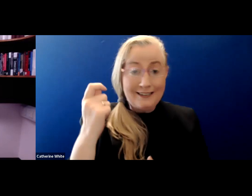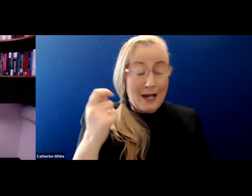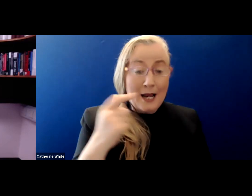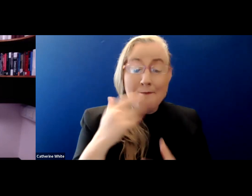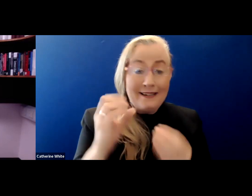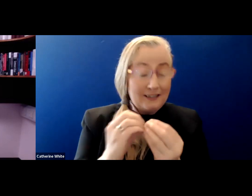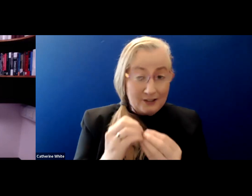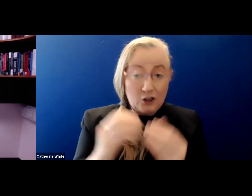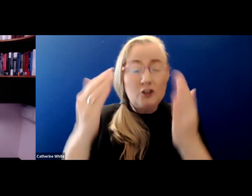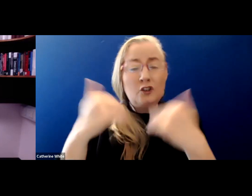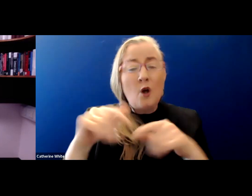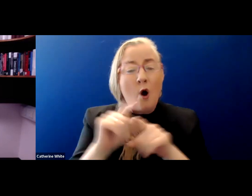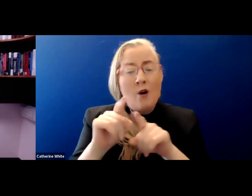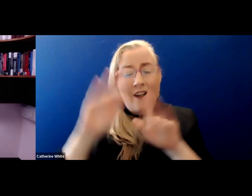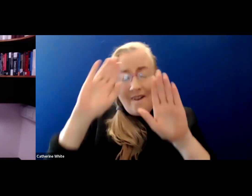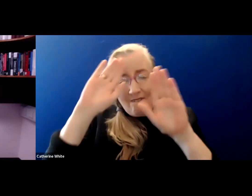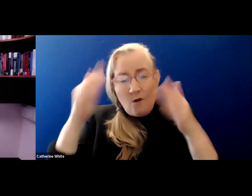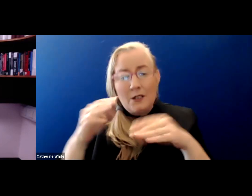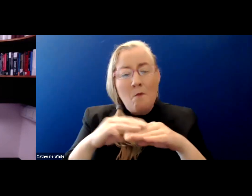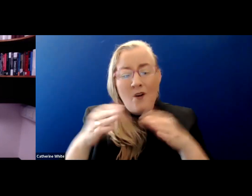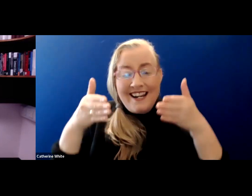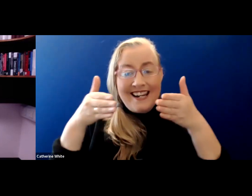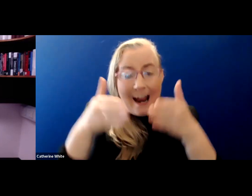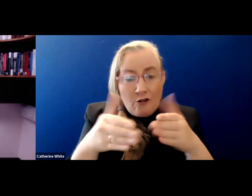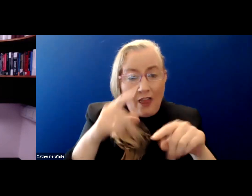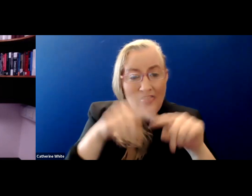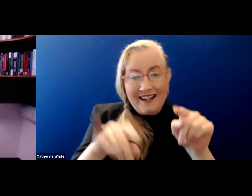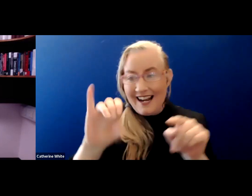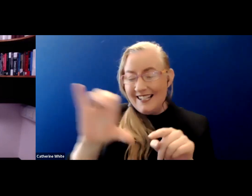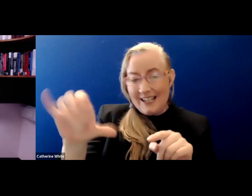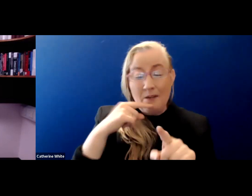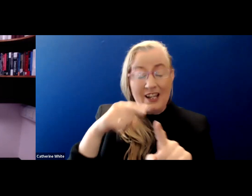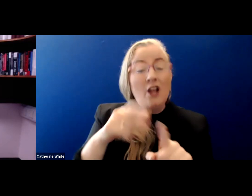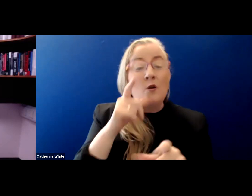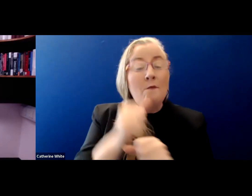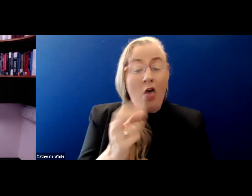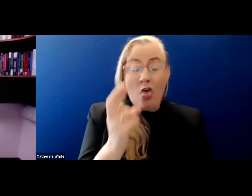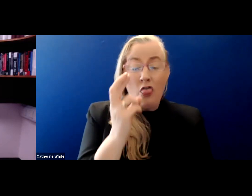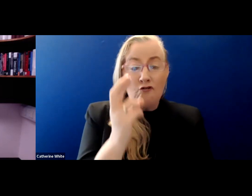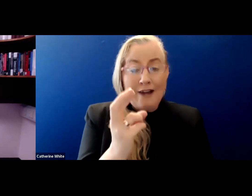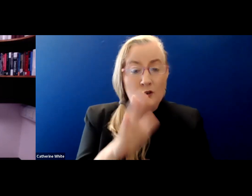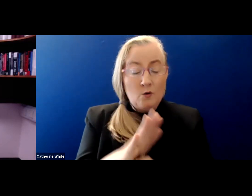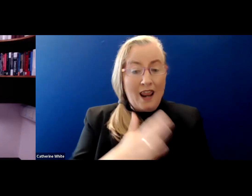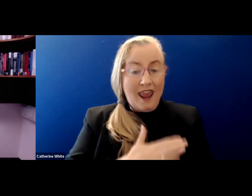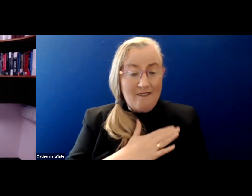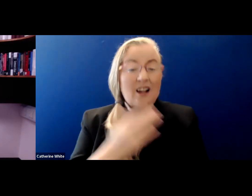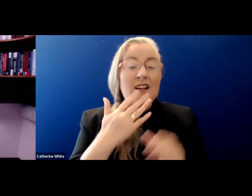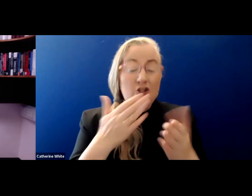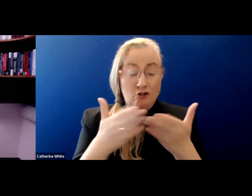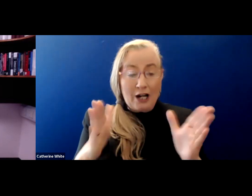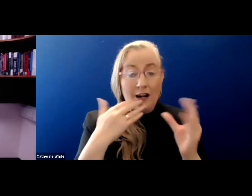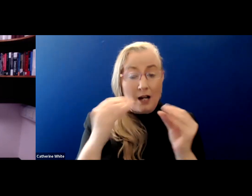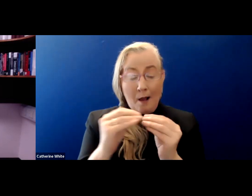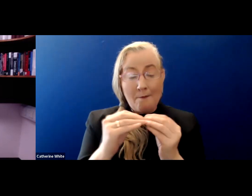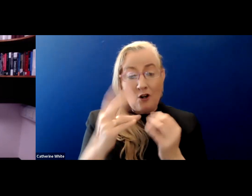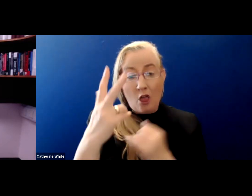The focus is also narrower than the ICC. It focuses only on the right to life, General Comment 36, although perhaps